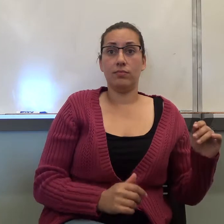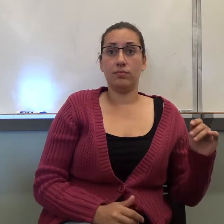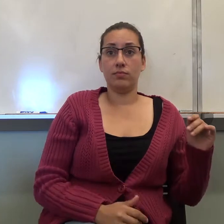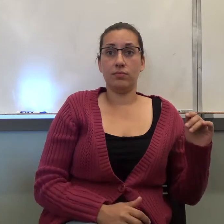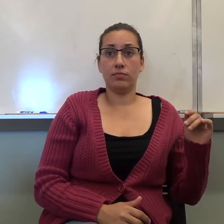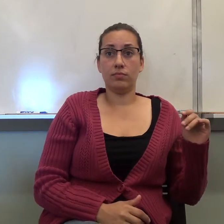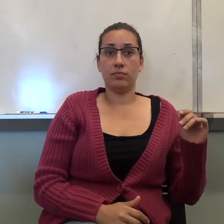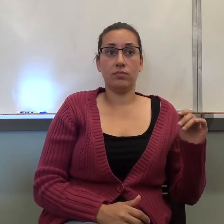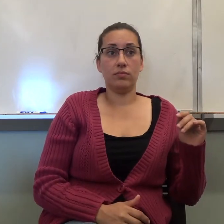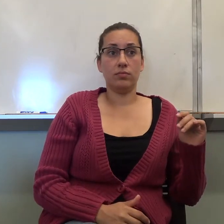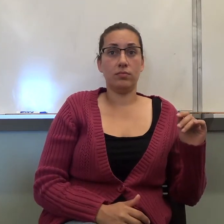times 7,